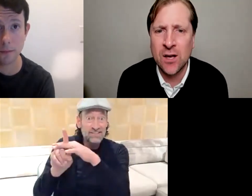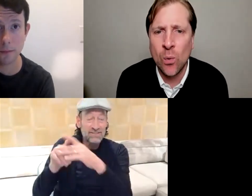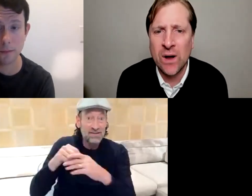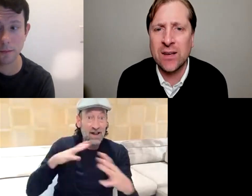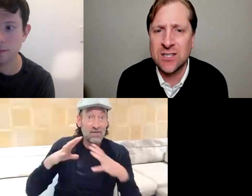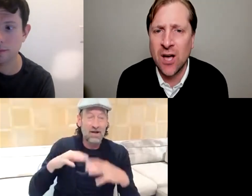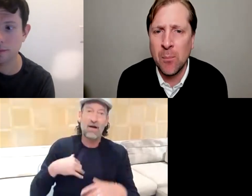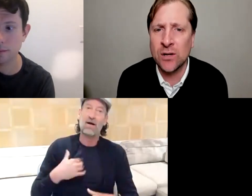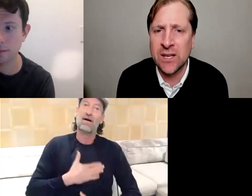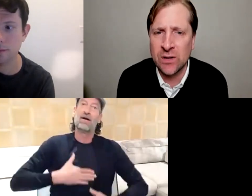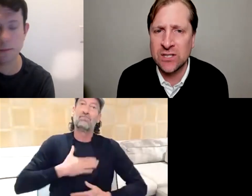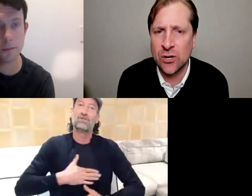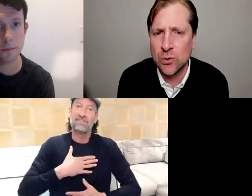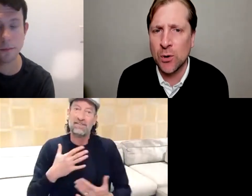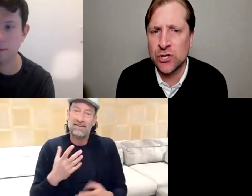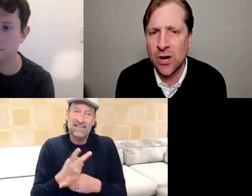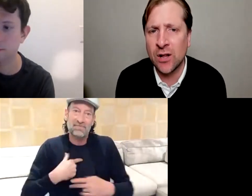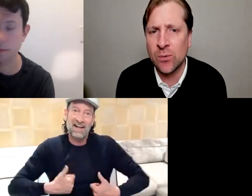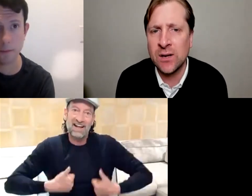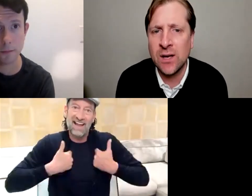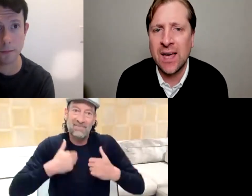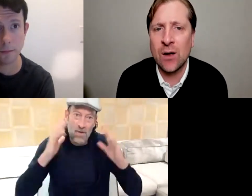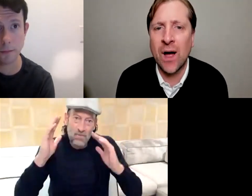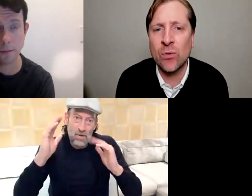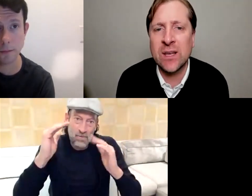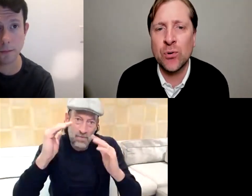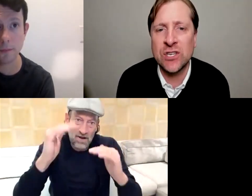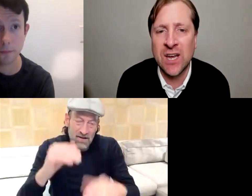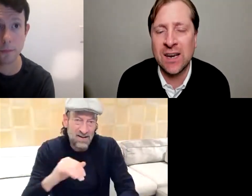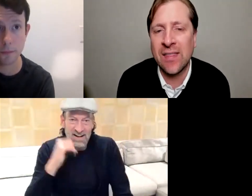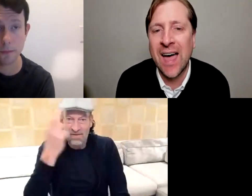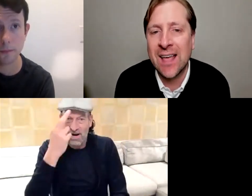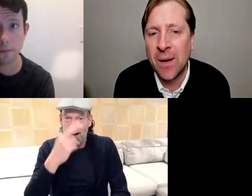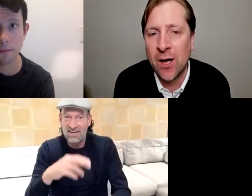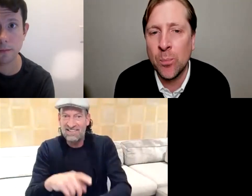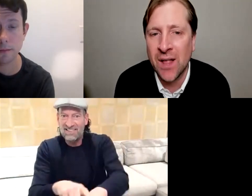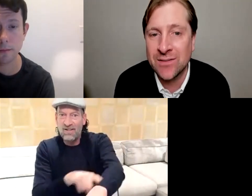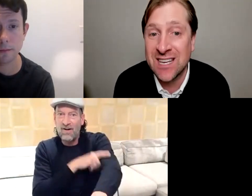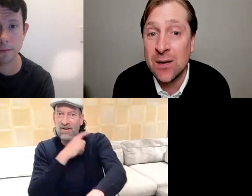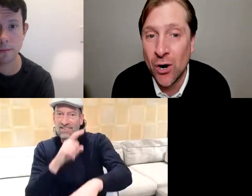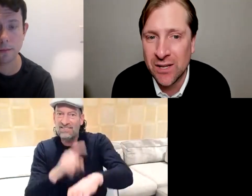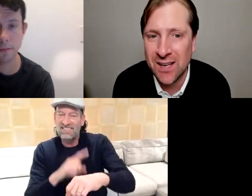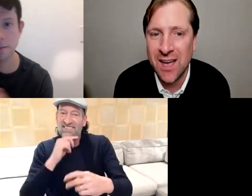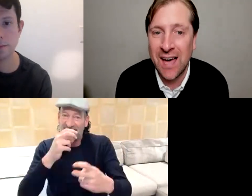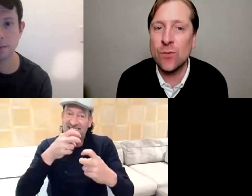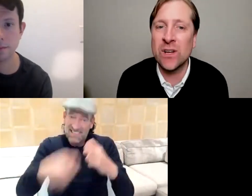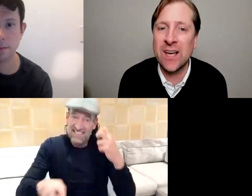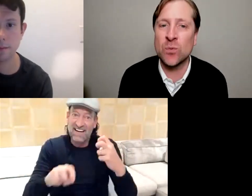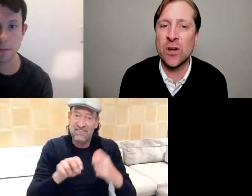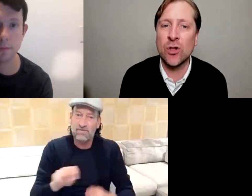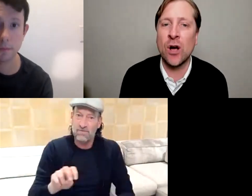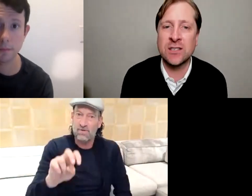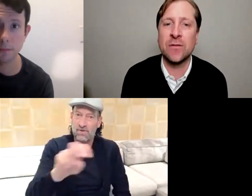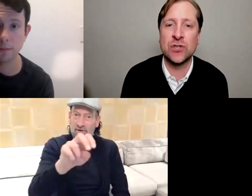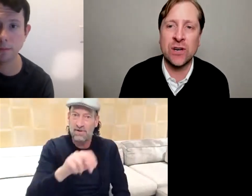frightened. When I saw Marlee really start to emerge in Hollywood, I really appreciated it, and that kept my hope alive, seeing Marlee. I didn't realize